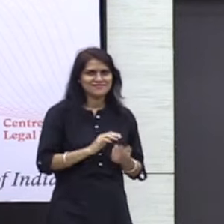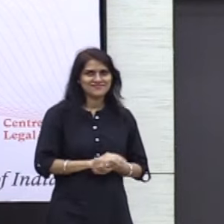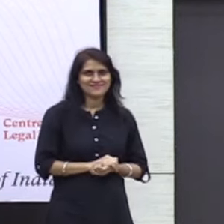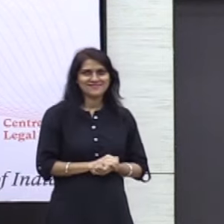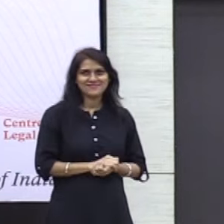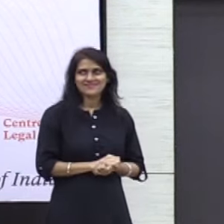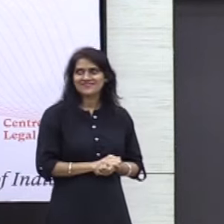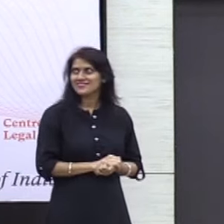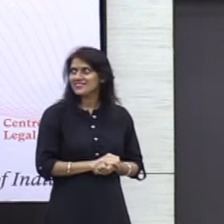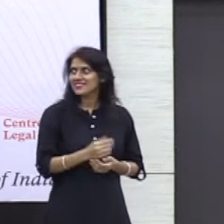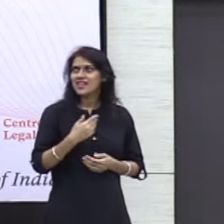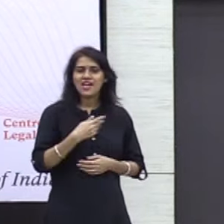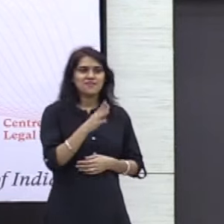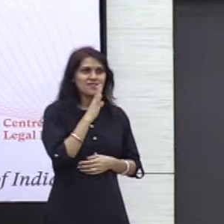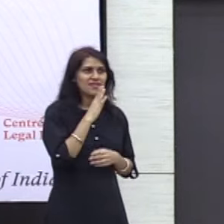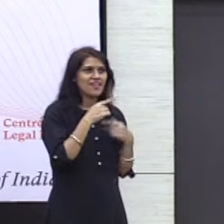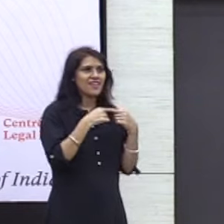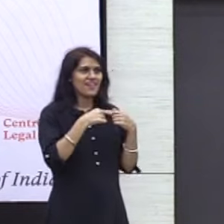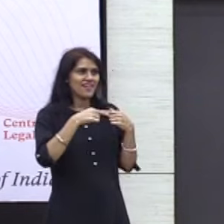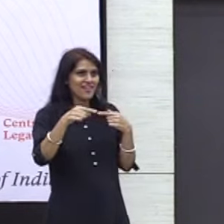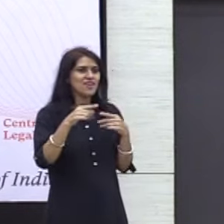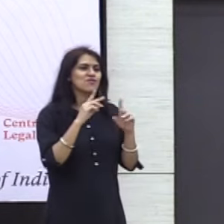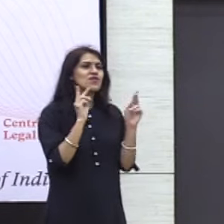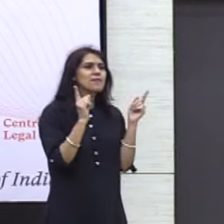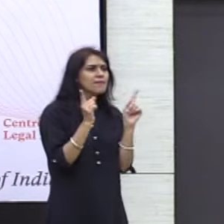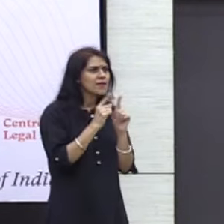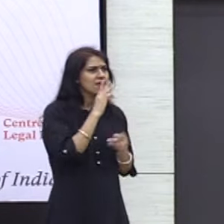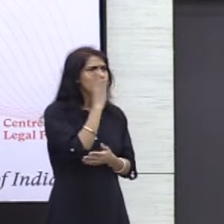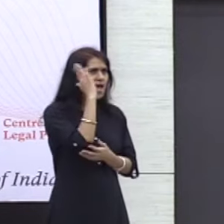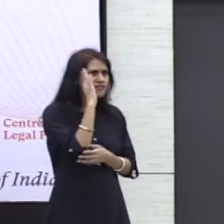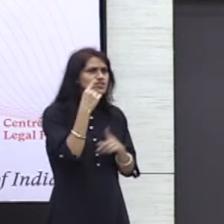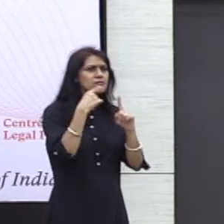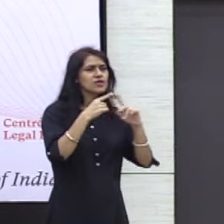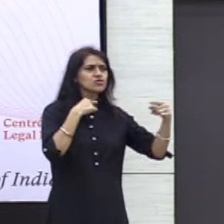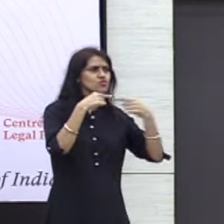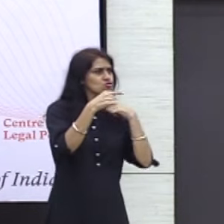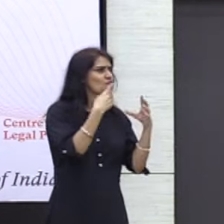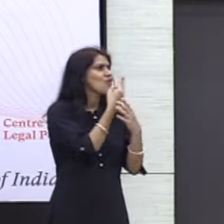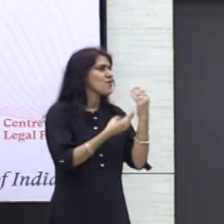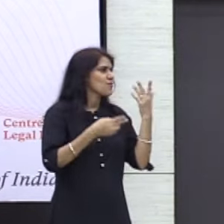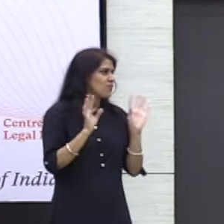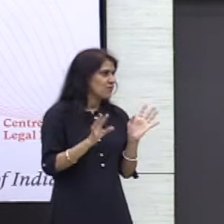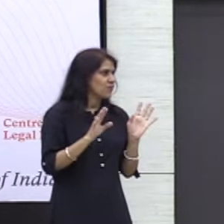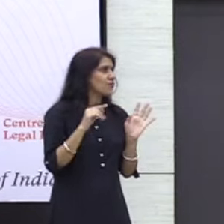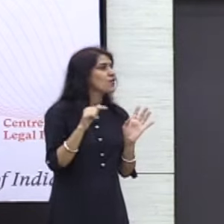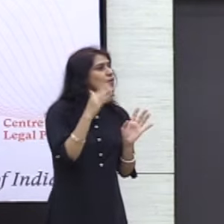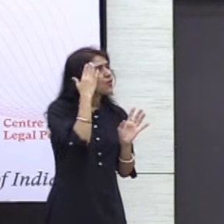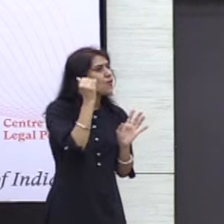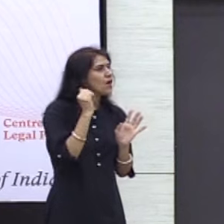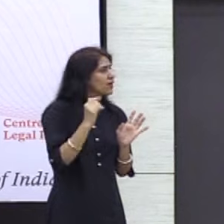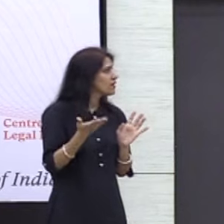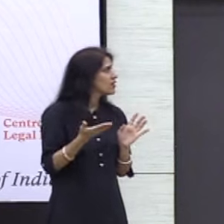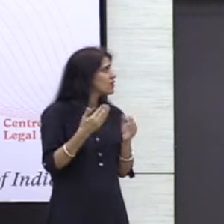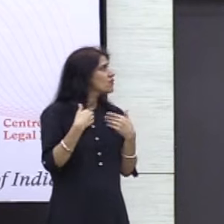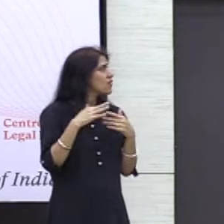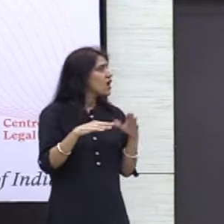as I finish my lecture or my little talk with you. But I'm really, really intrigued as to why we have these